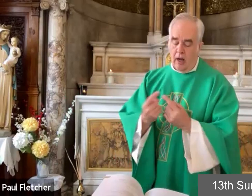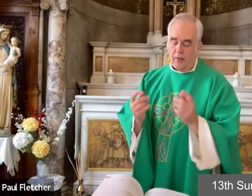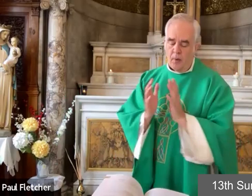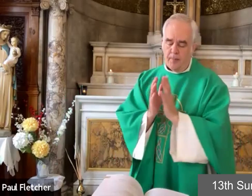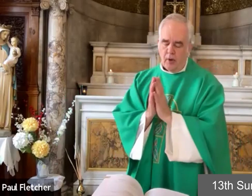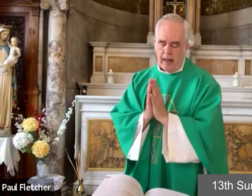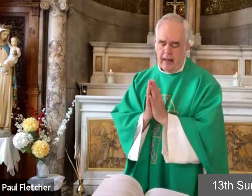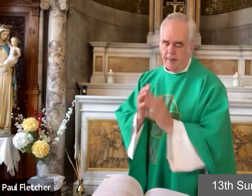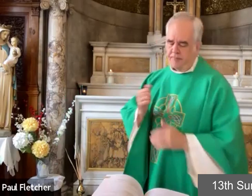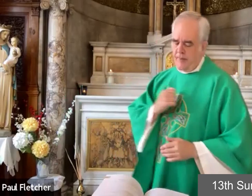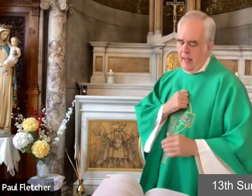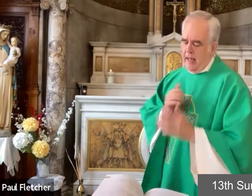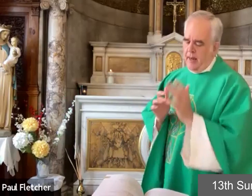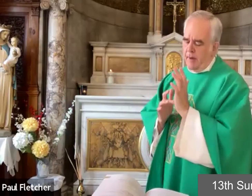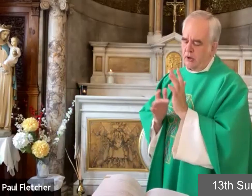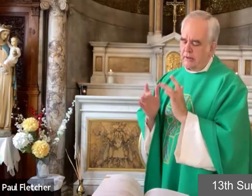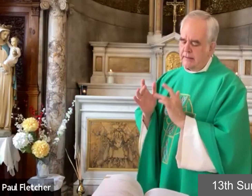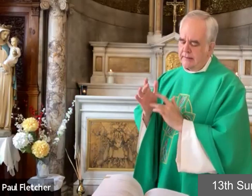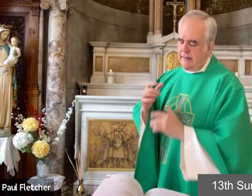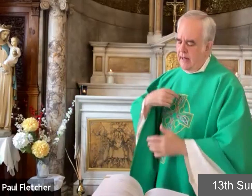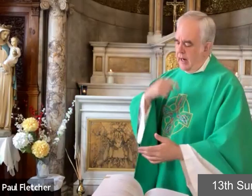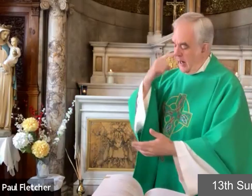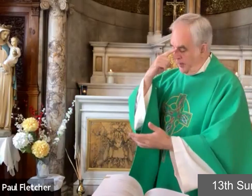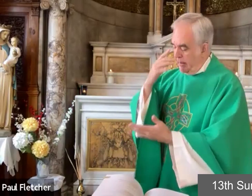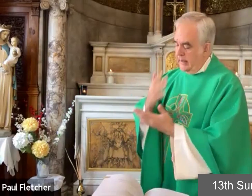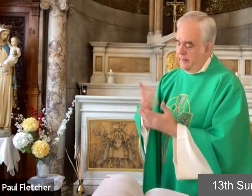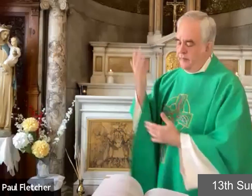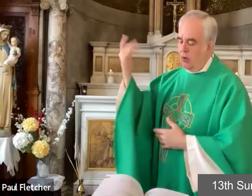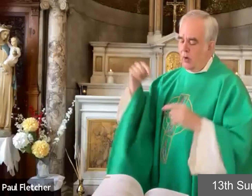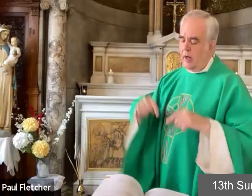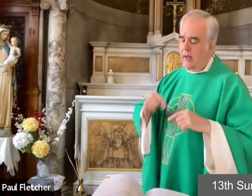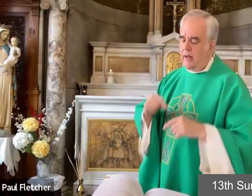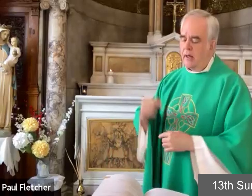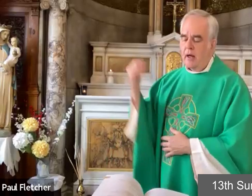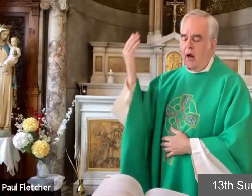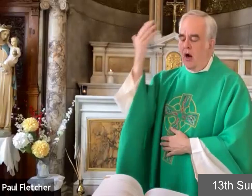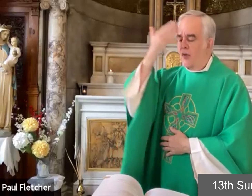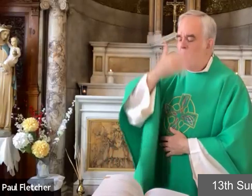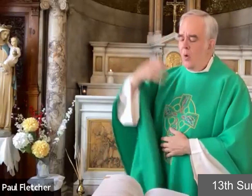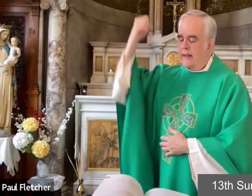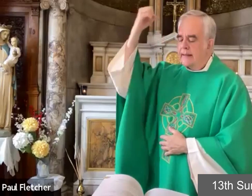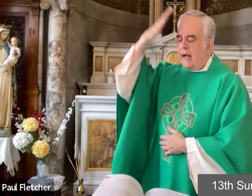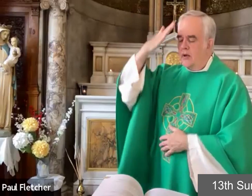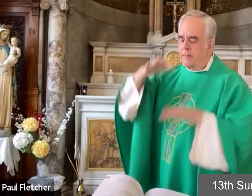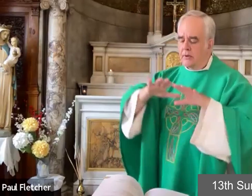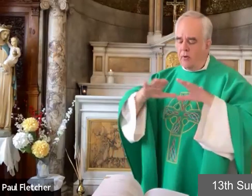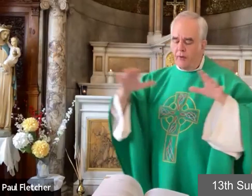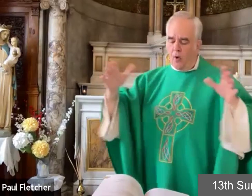Together we pray. My Jesus, I believe you are here for the holy sacraments of the